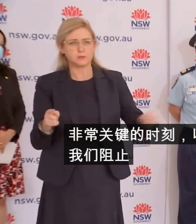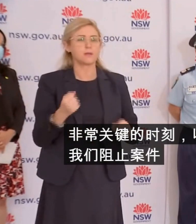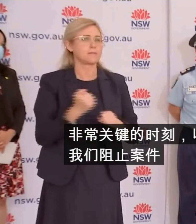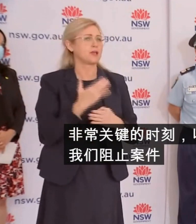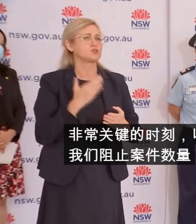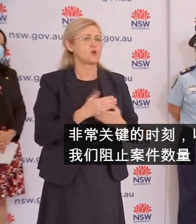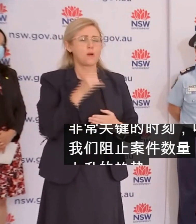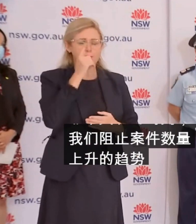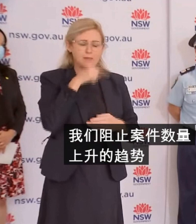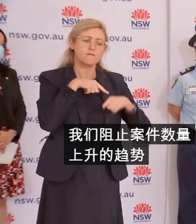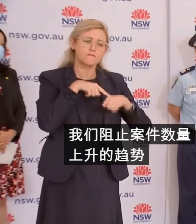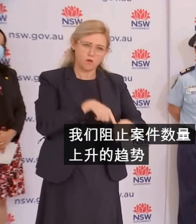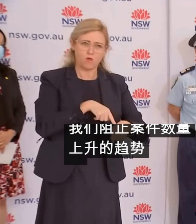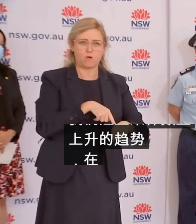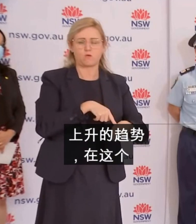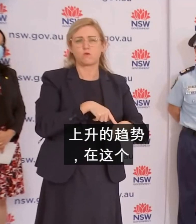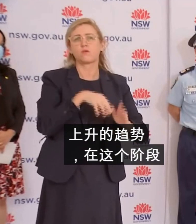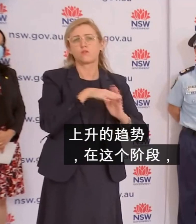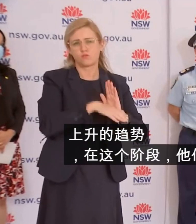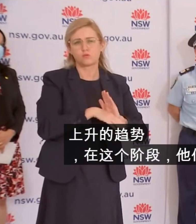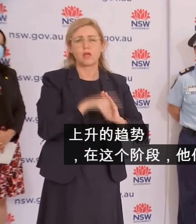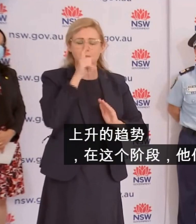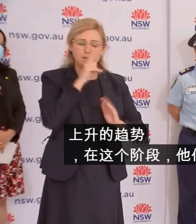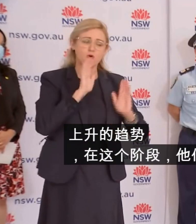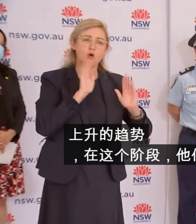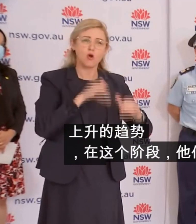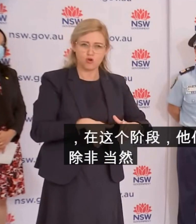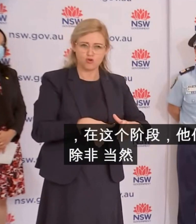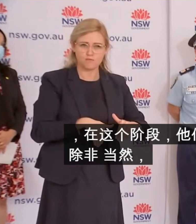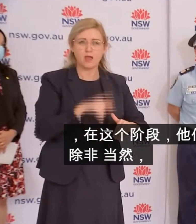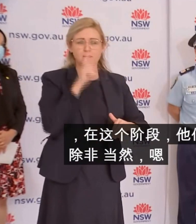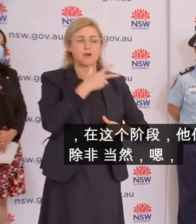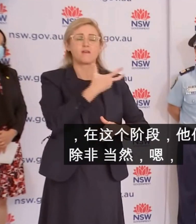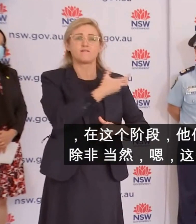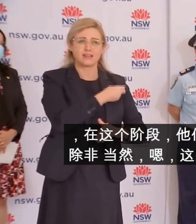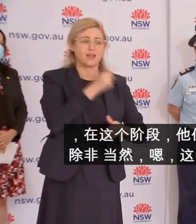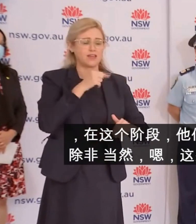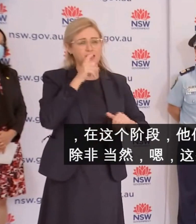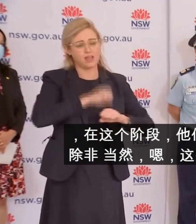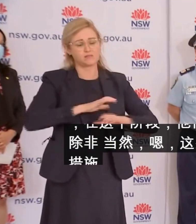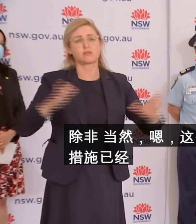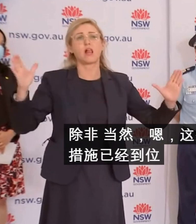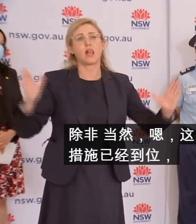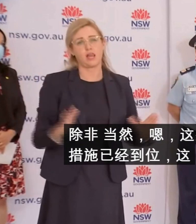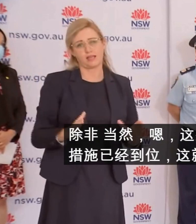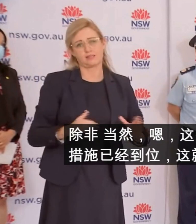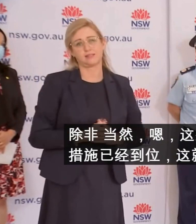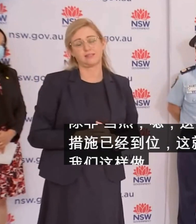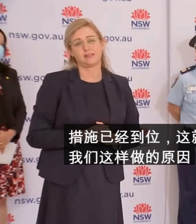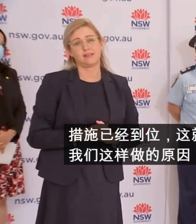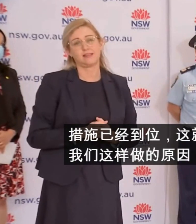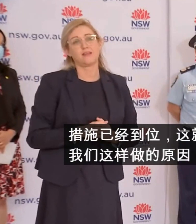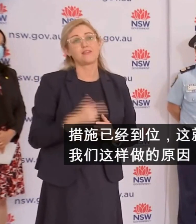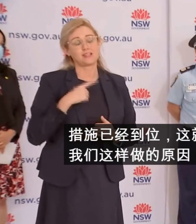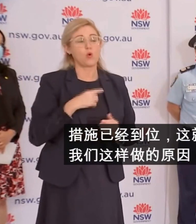stem the tide of case numbers going up. And at this stage, it's likely they will, unless, of course, these additional measures are put in place, which is